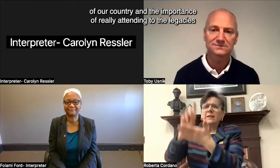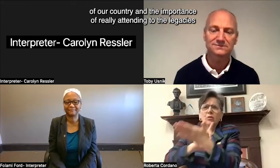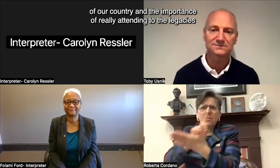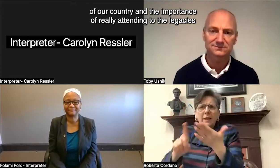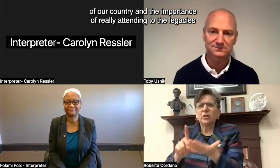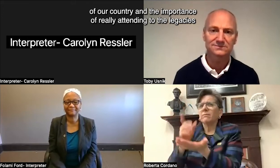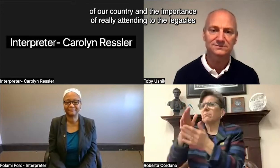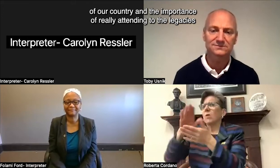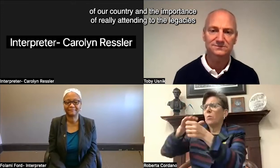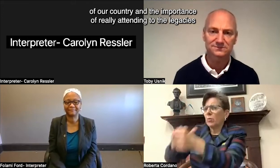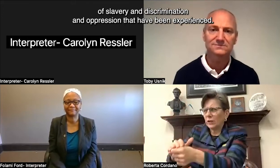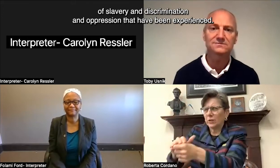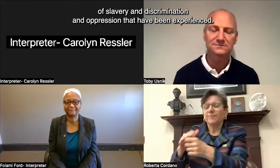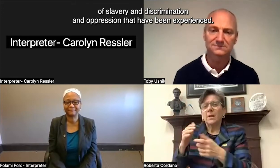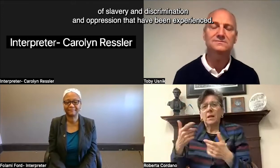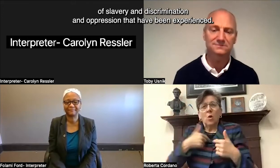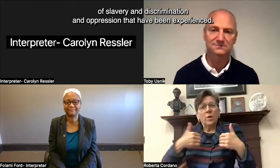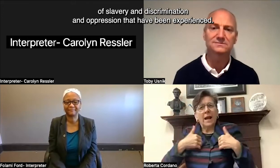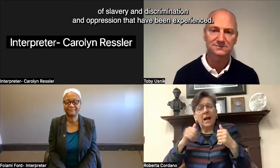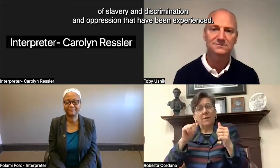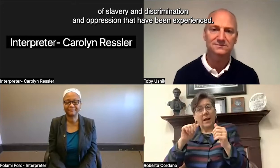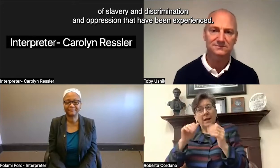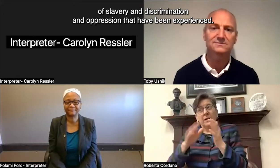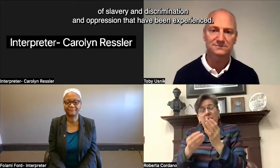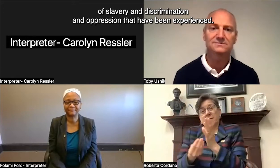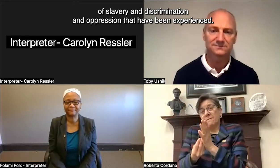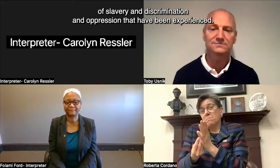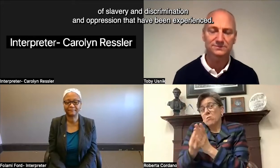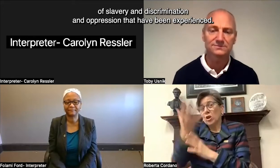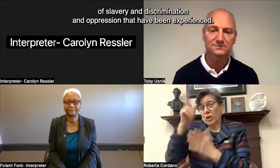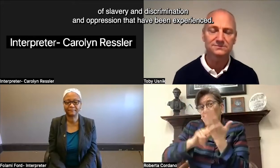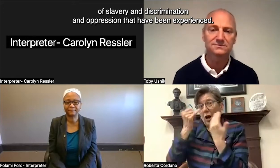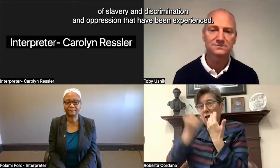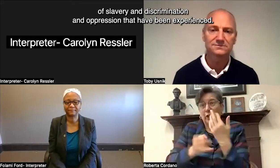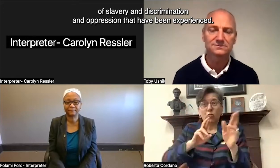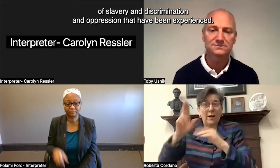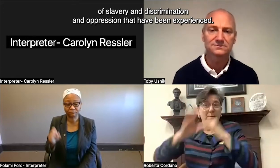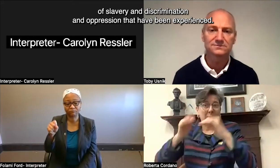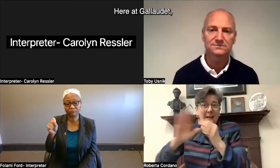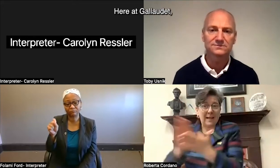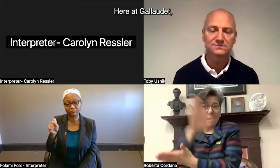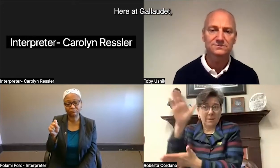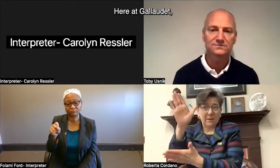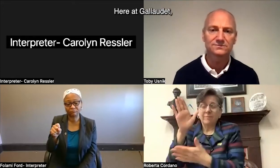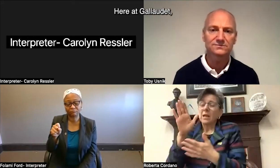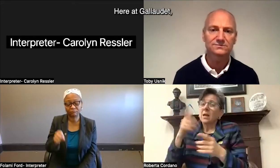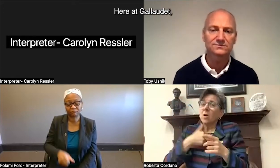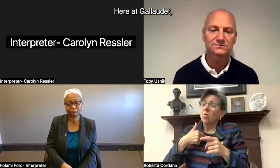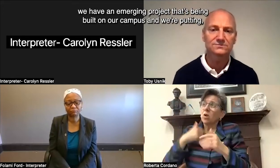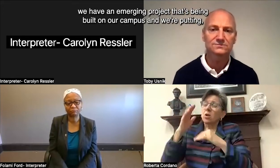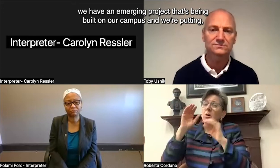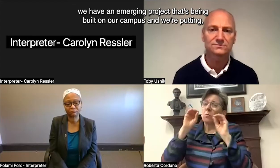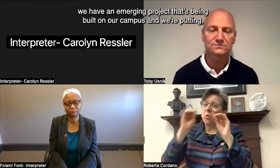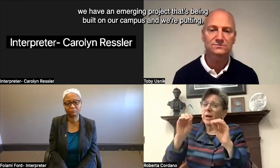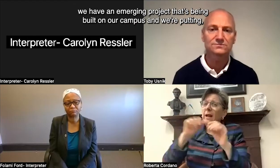of slavery and discrimination and oppression that have been experienced. Here at Gallaudet, we have an emerging project that's